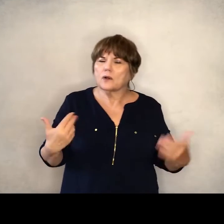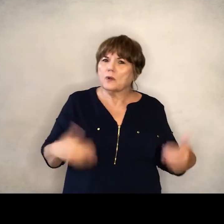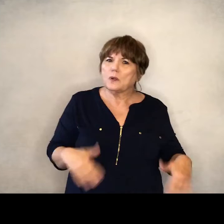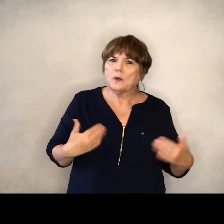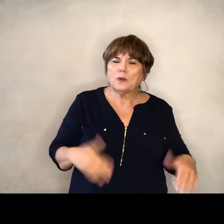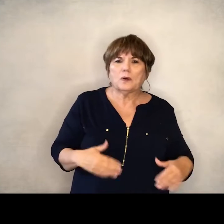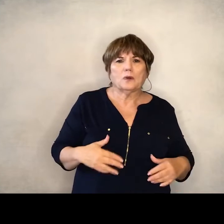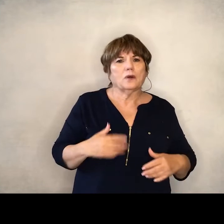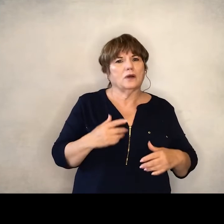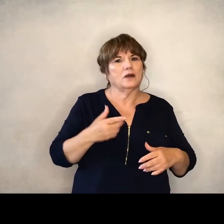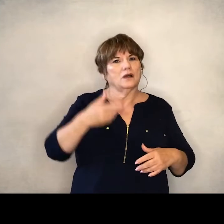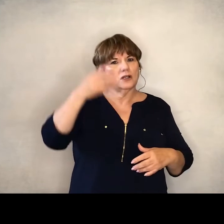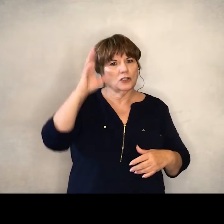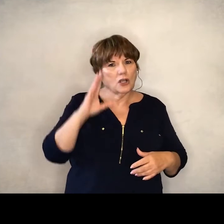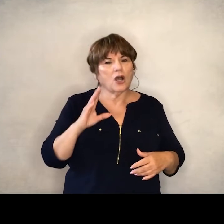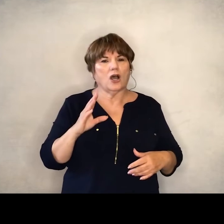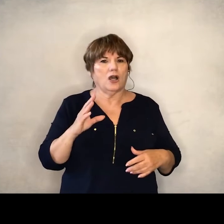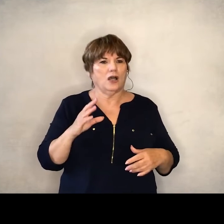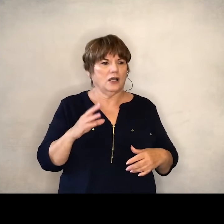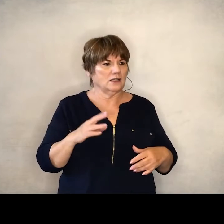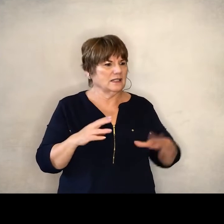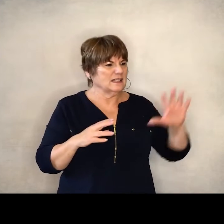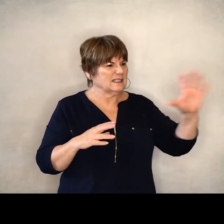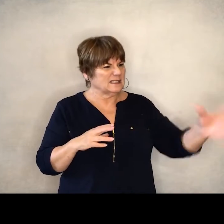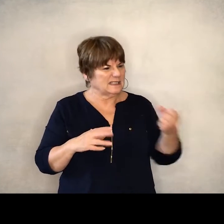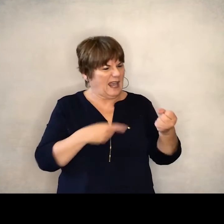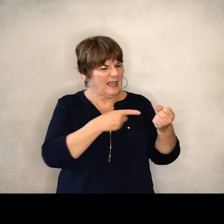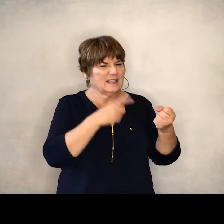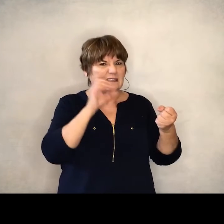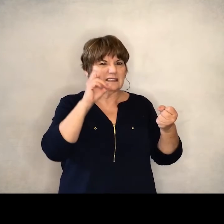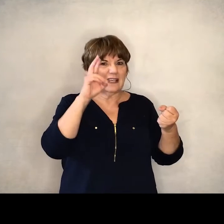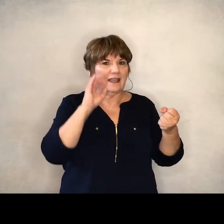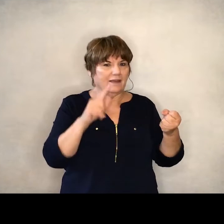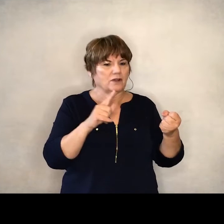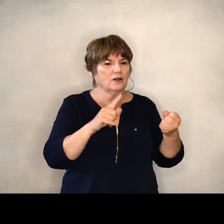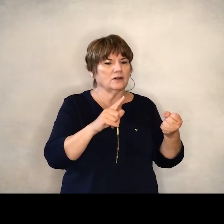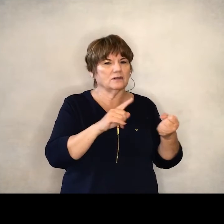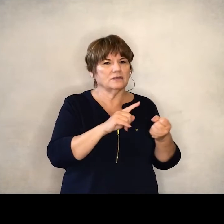when He takes evil and uses it to do good.